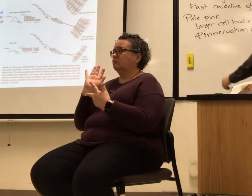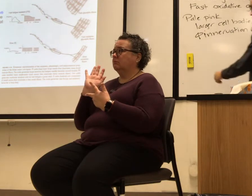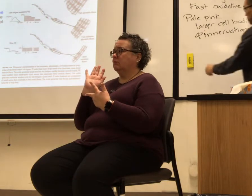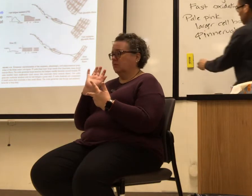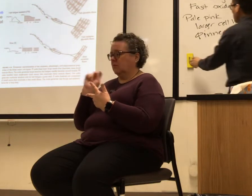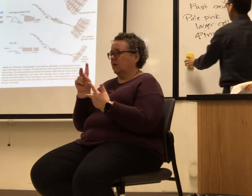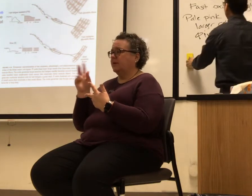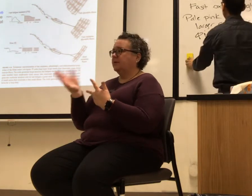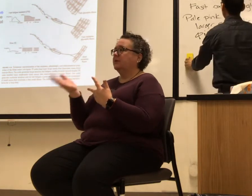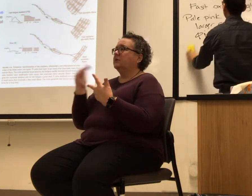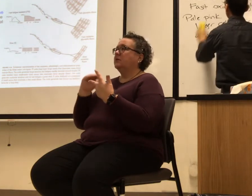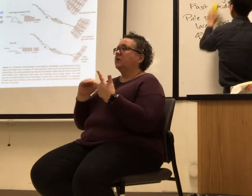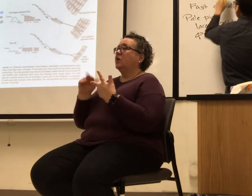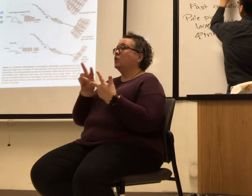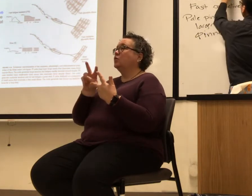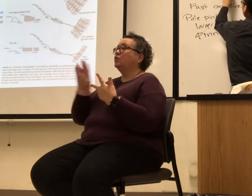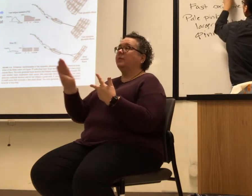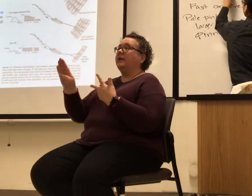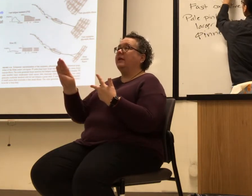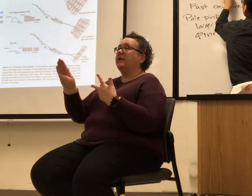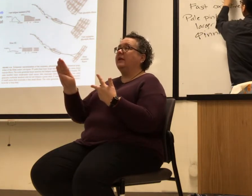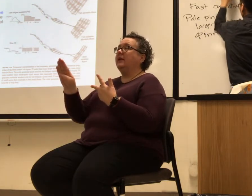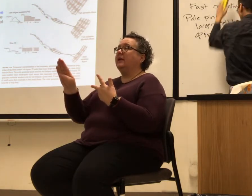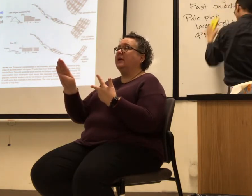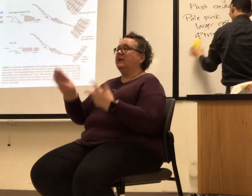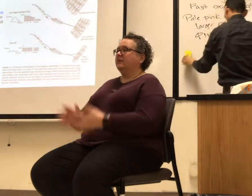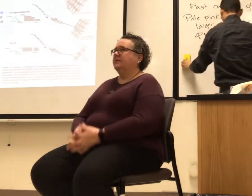Let's do 2B.